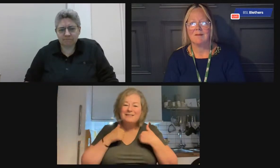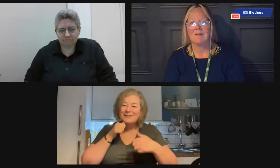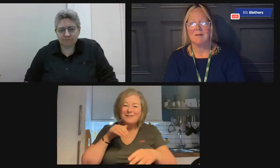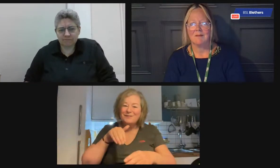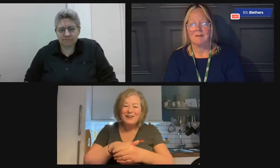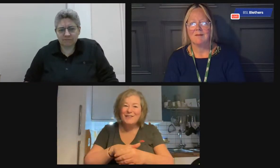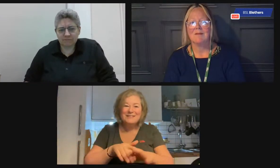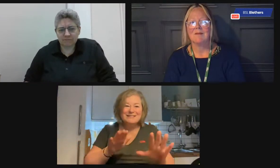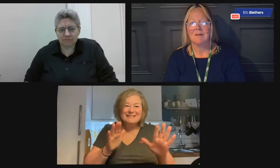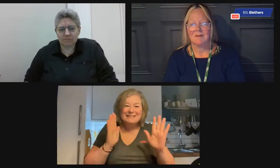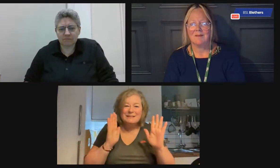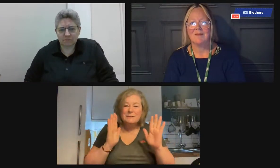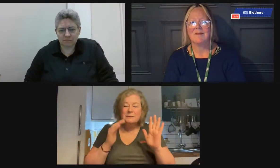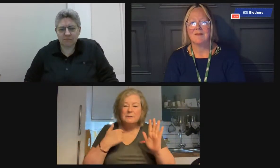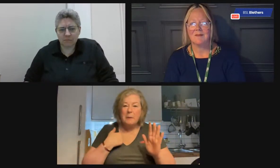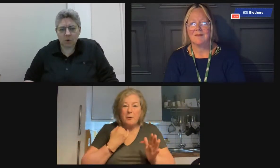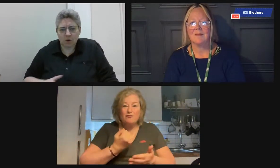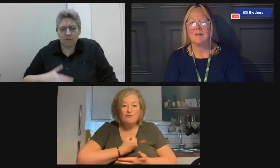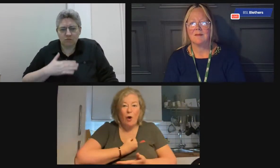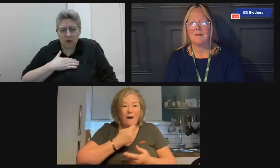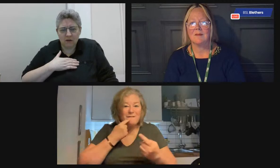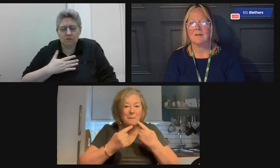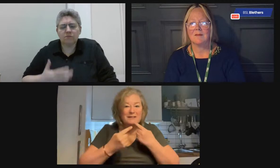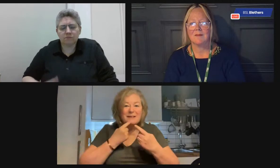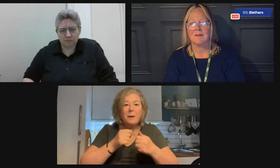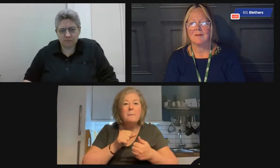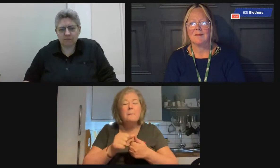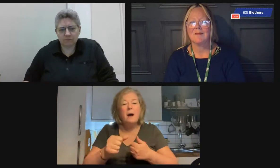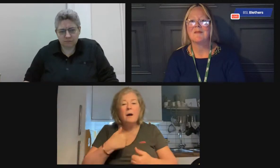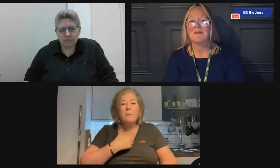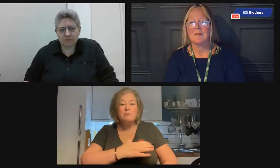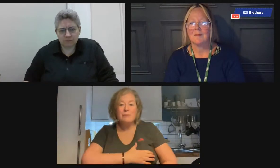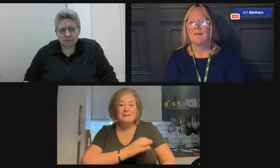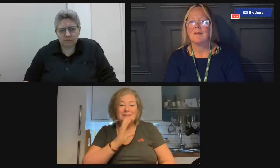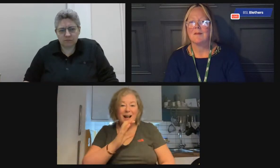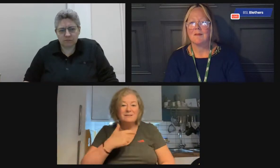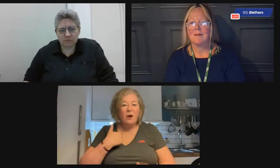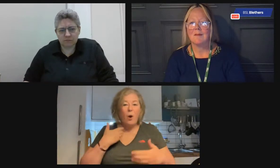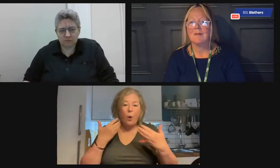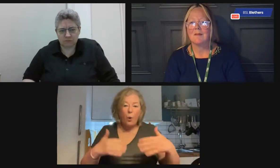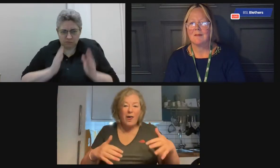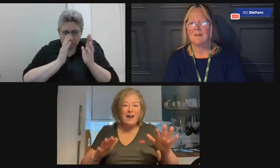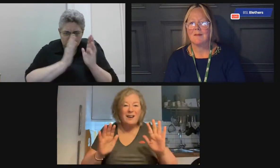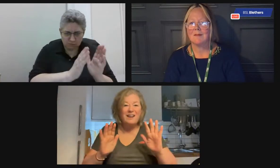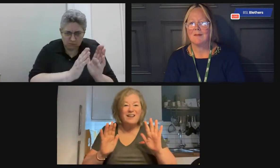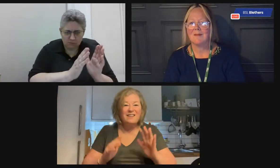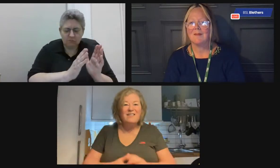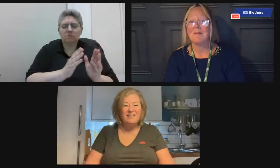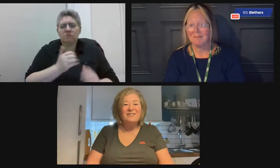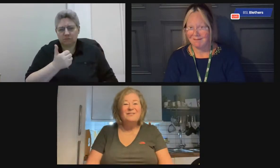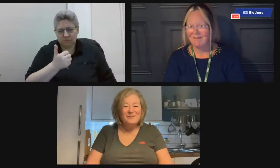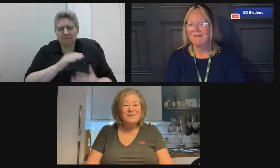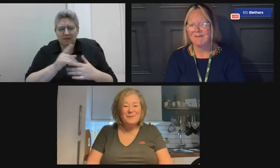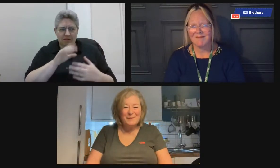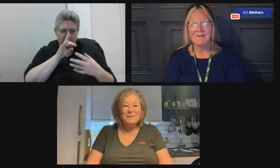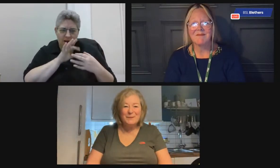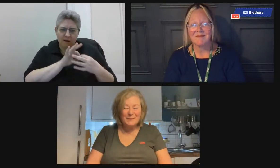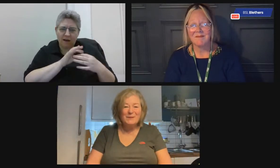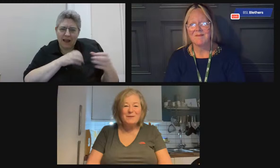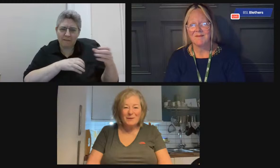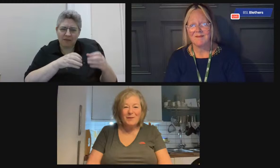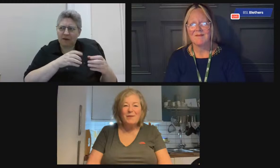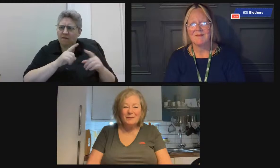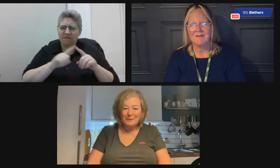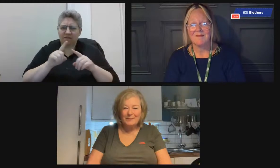different cancers and it affects you in different ways. And I would be so scared I would be given the wrong